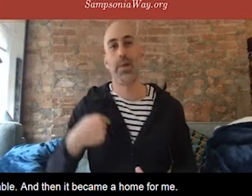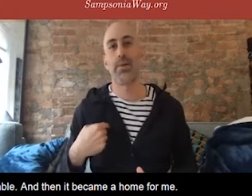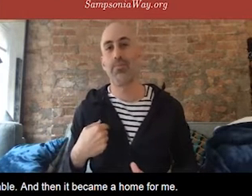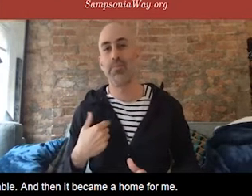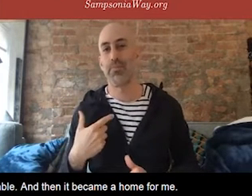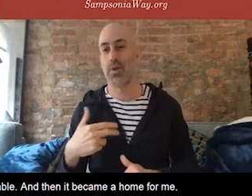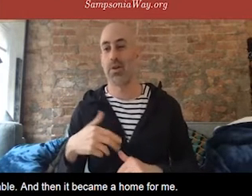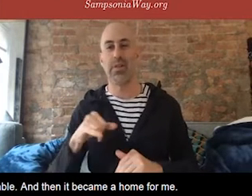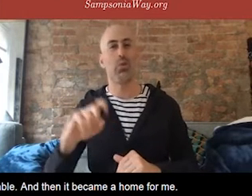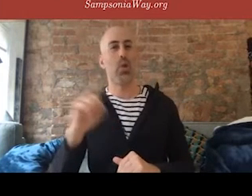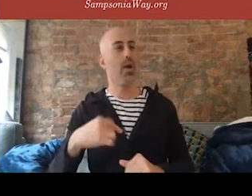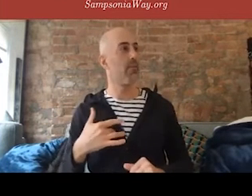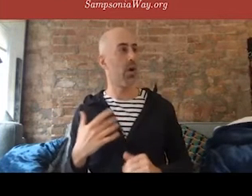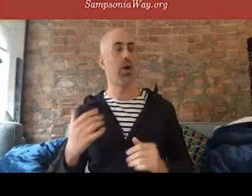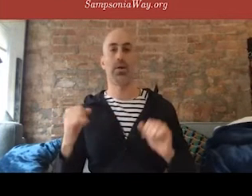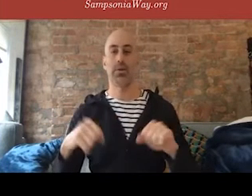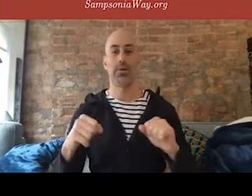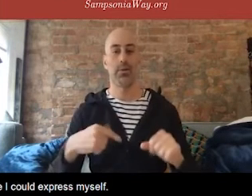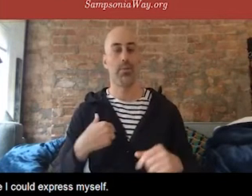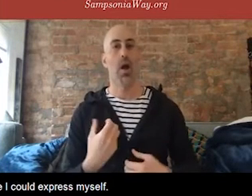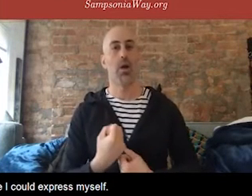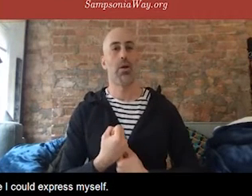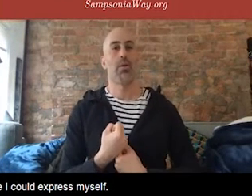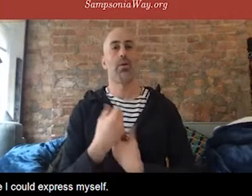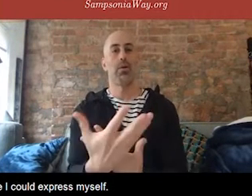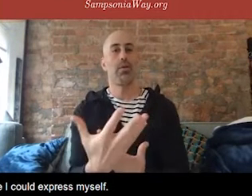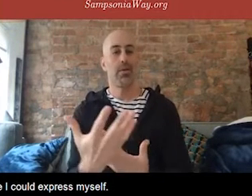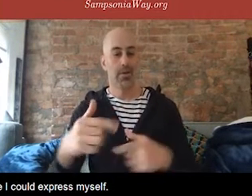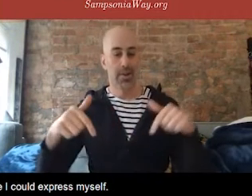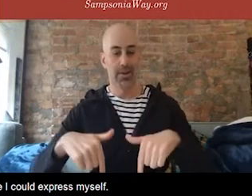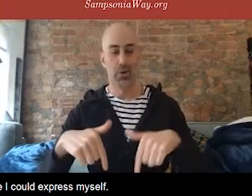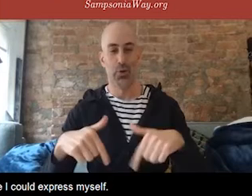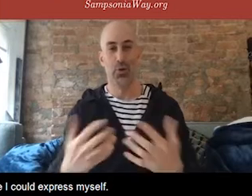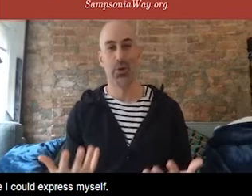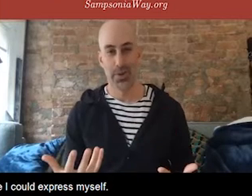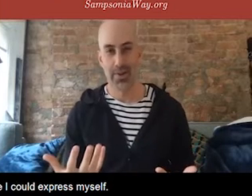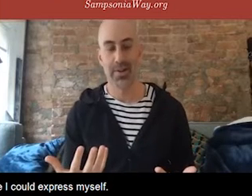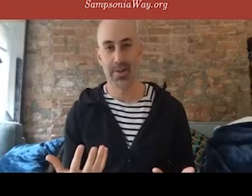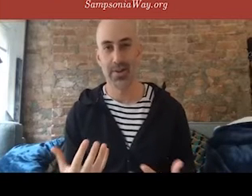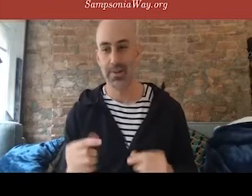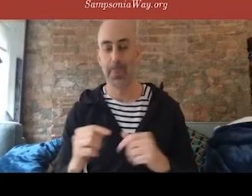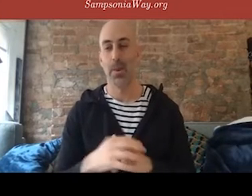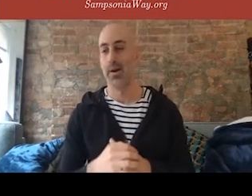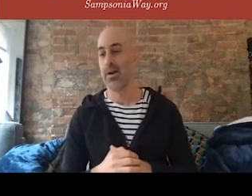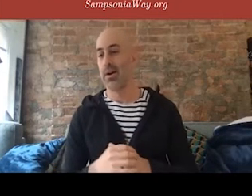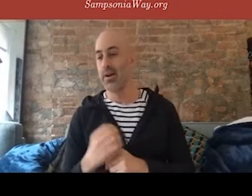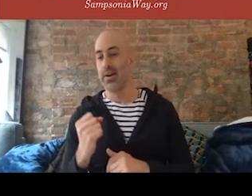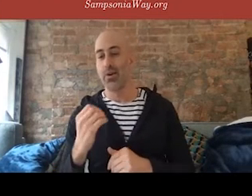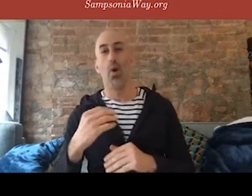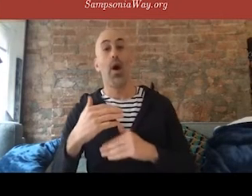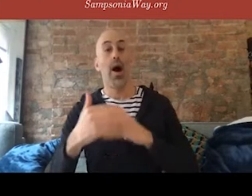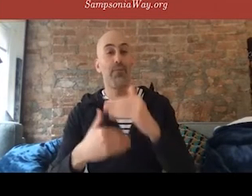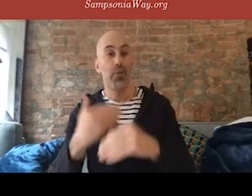And then it became a home for me. Yeah. A place where I felt like I could express myself.